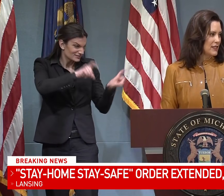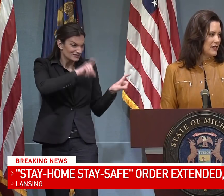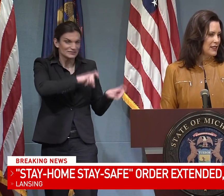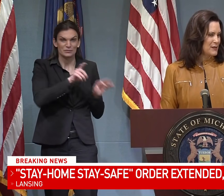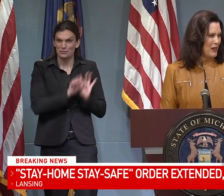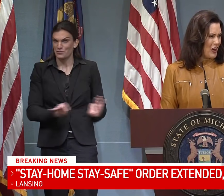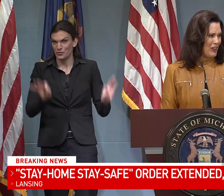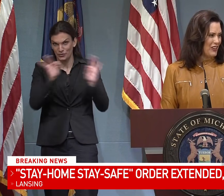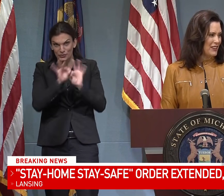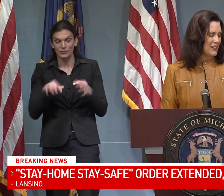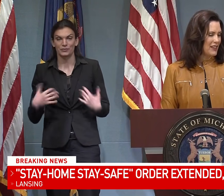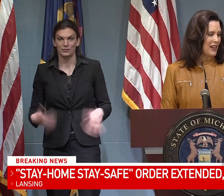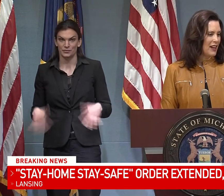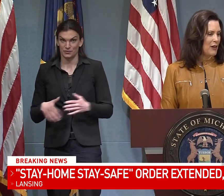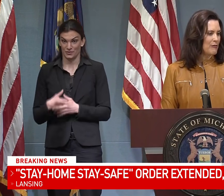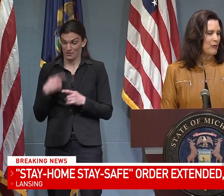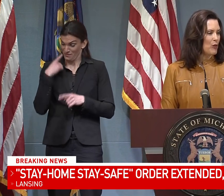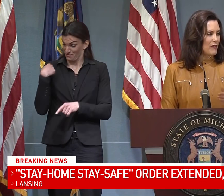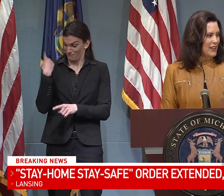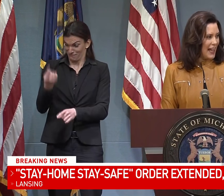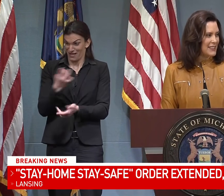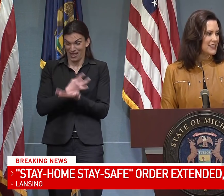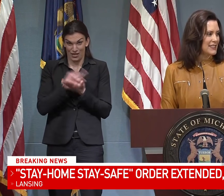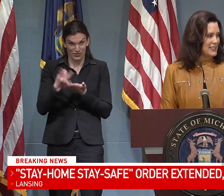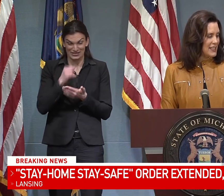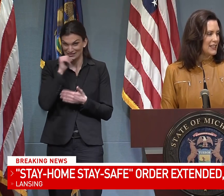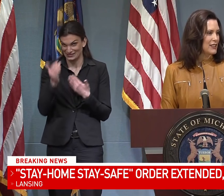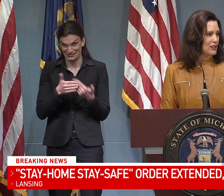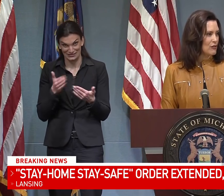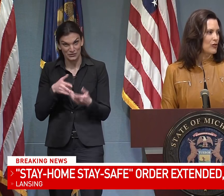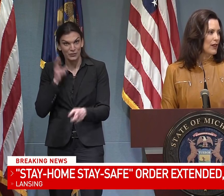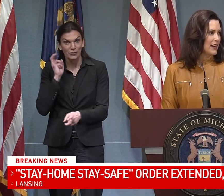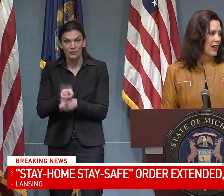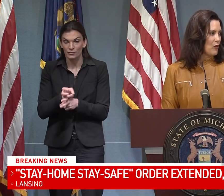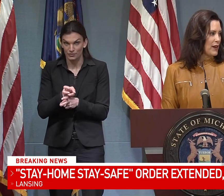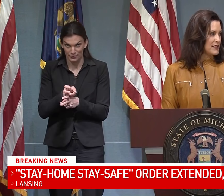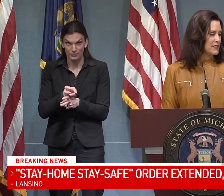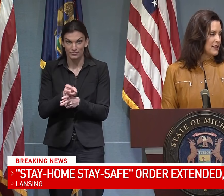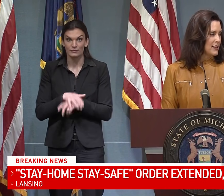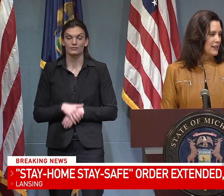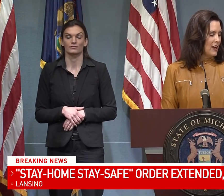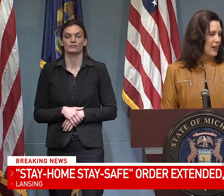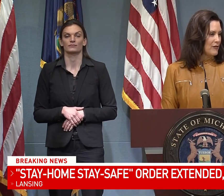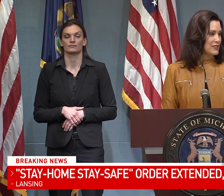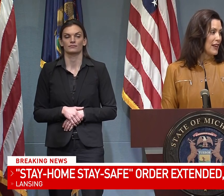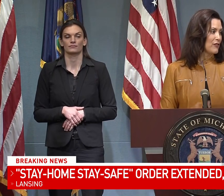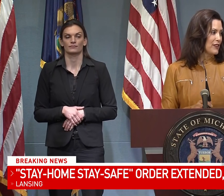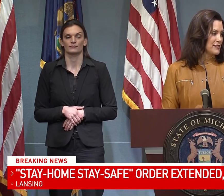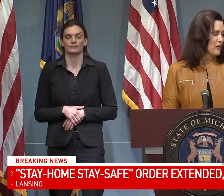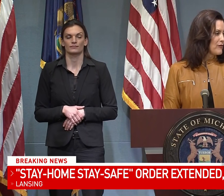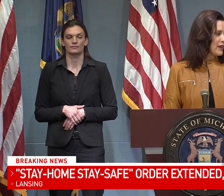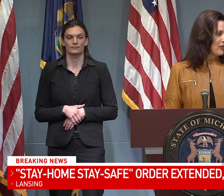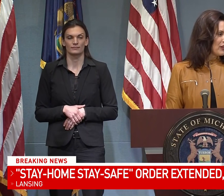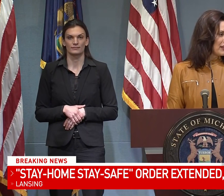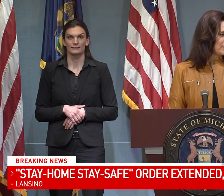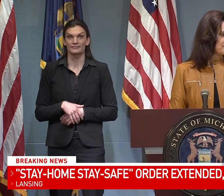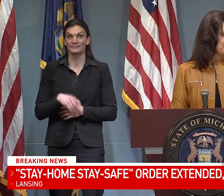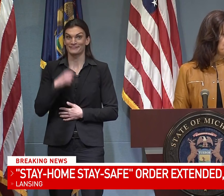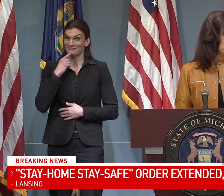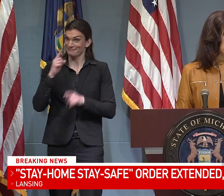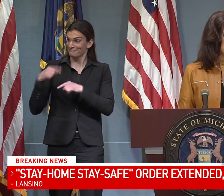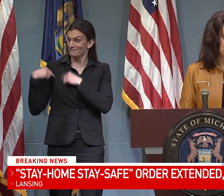weeks. It's been hard. But we've got to see it through and not waste the sacrifice that we've made